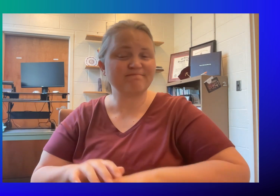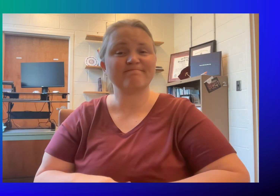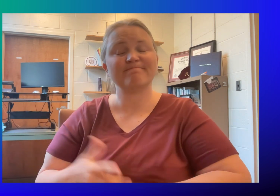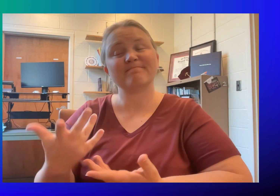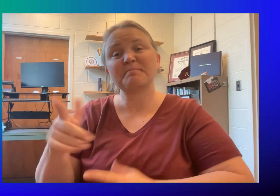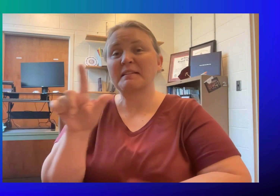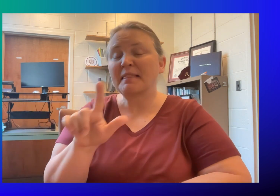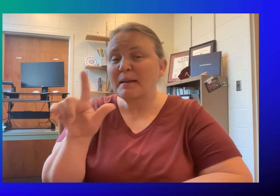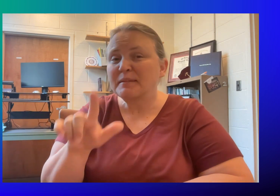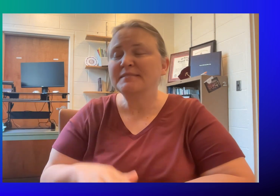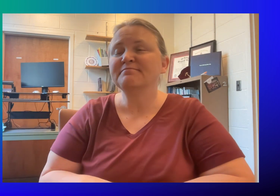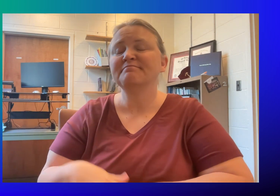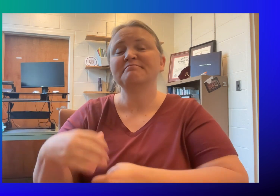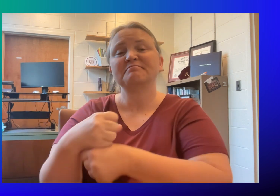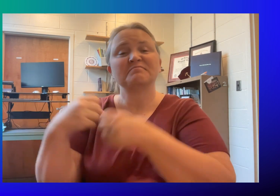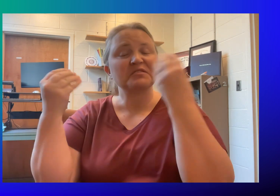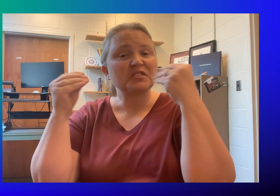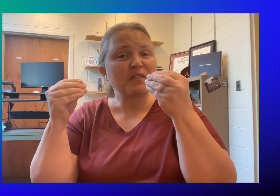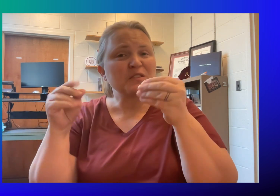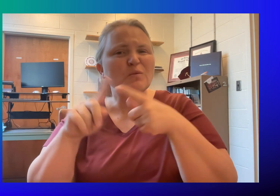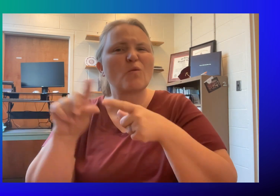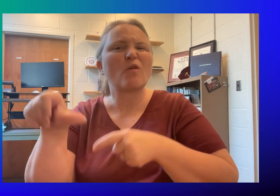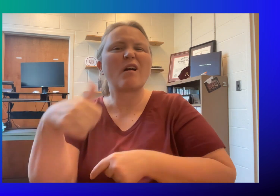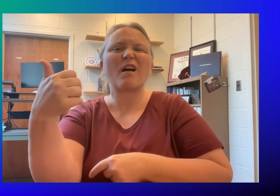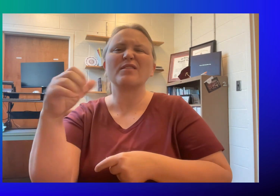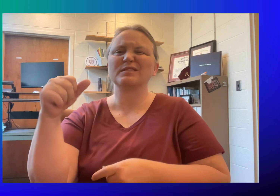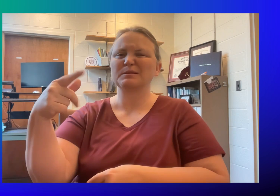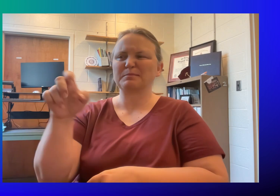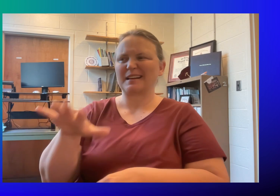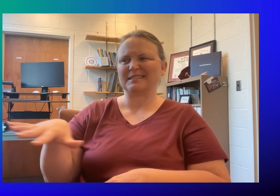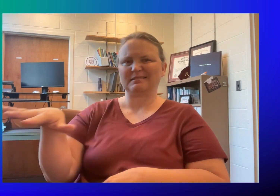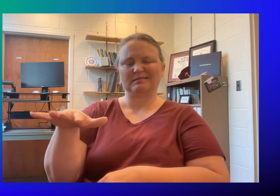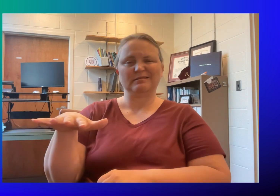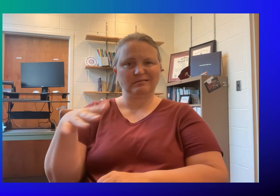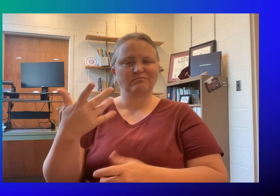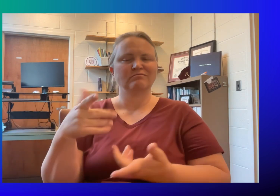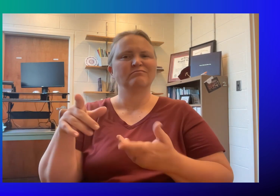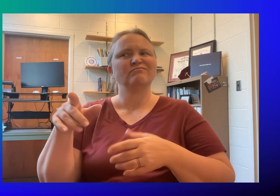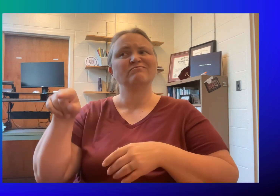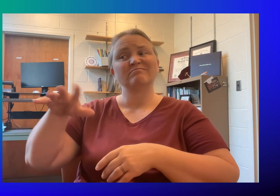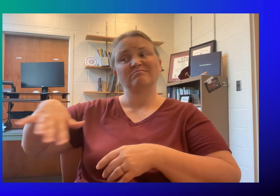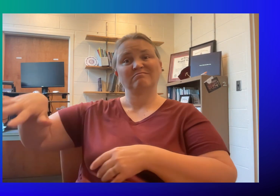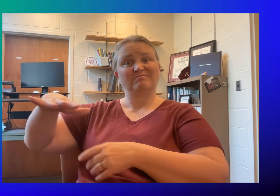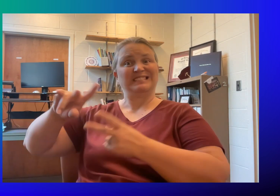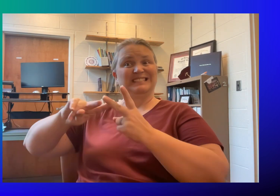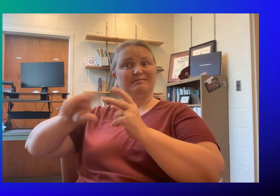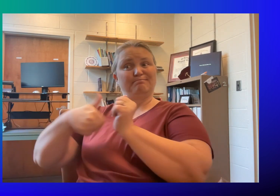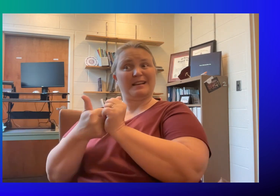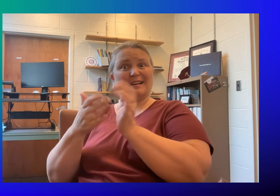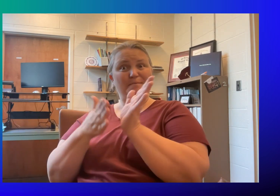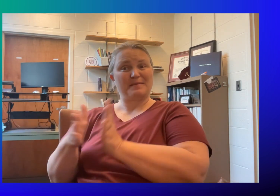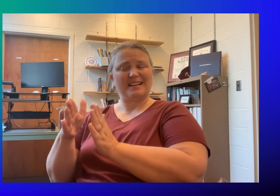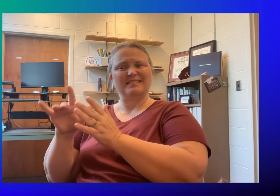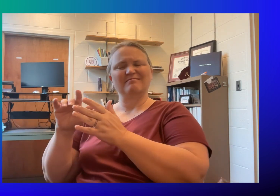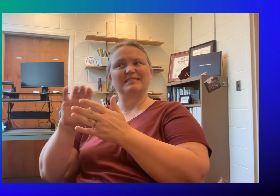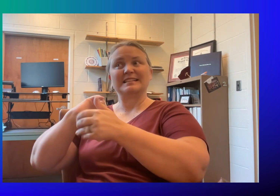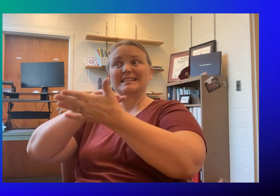That could be the library or a coffee shop or some other co-working space. You'll have less control over how